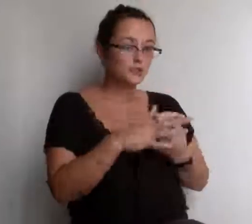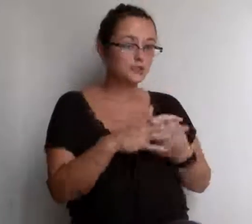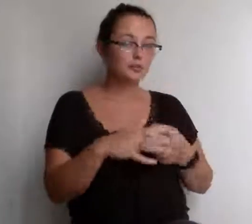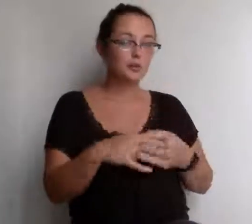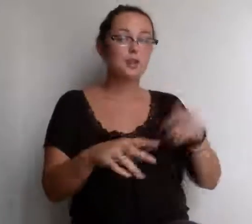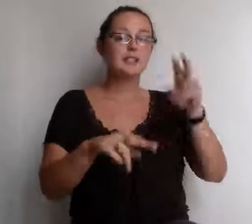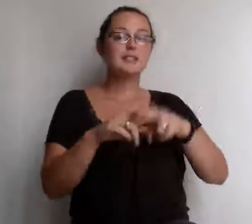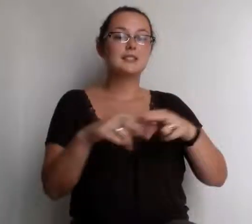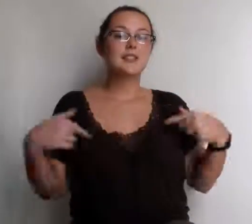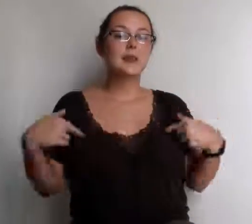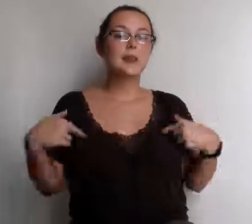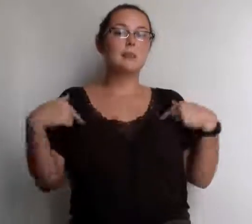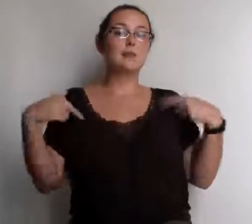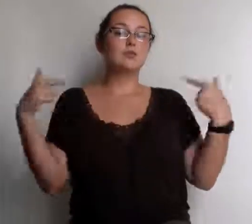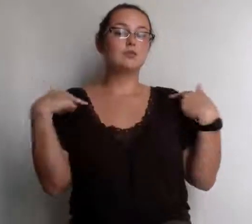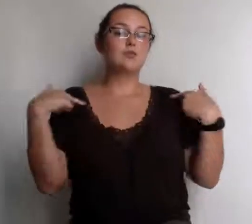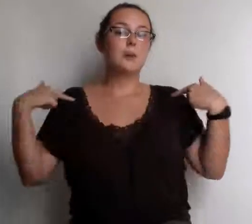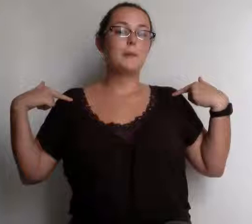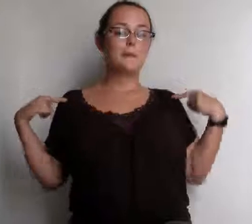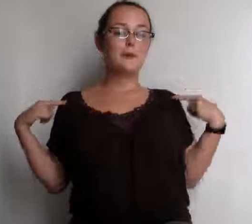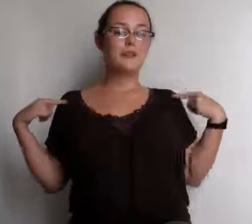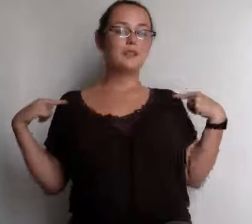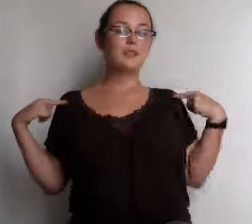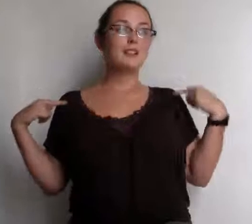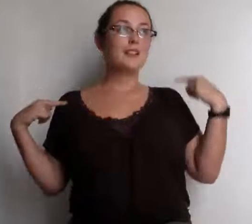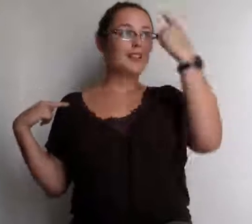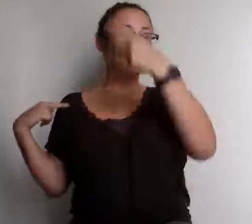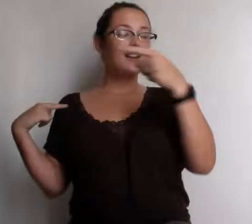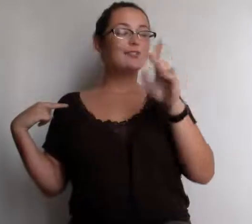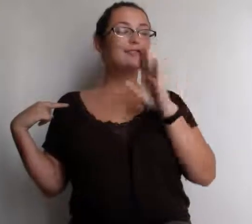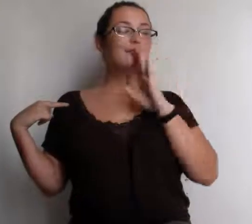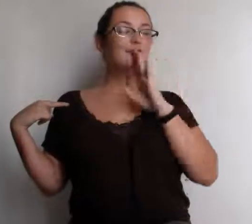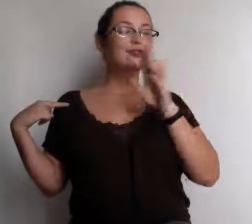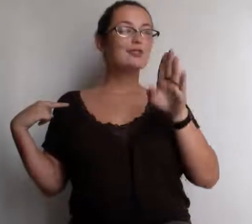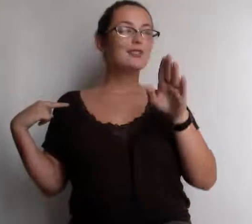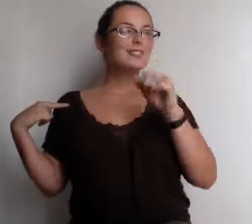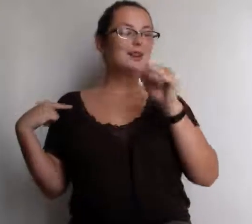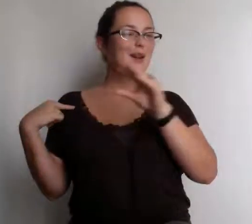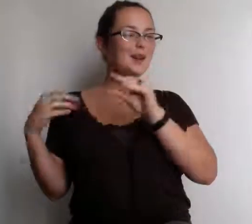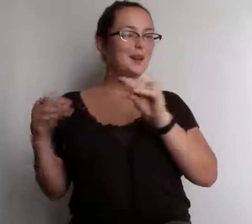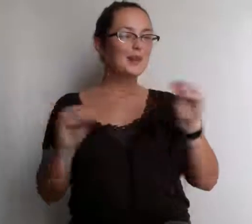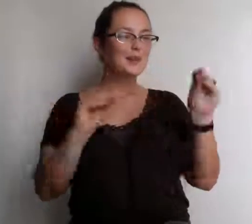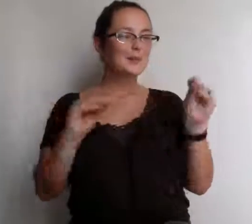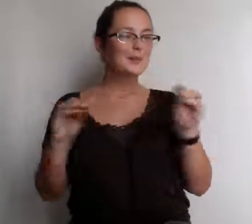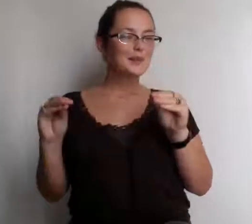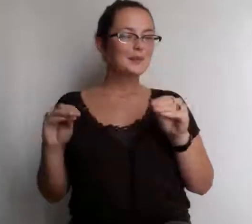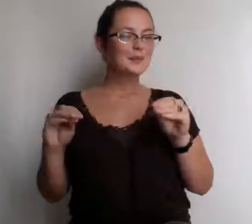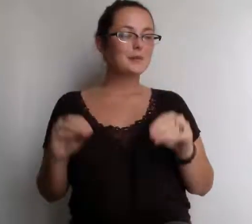and have your shoulders back. And then just hold your head straight and still. Okay, so the first thing I do is check the